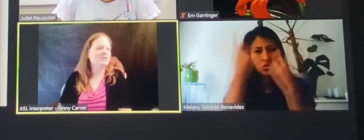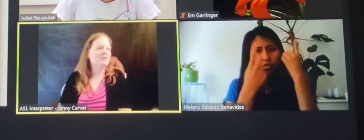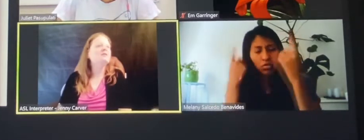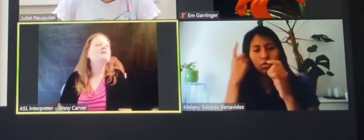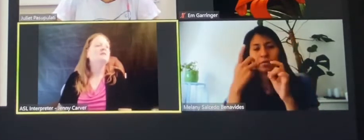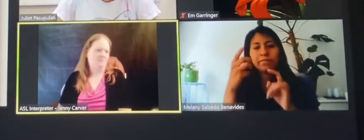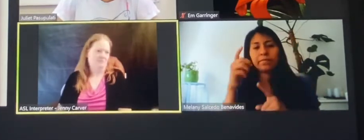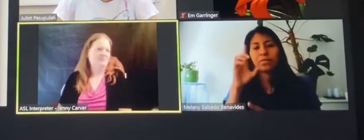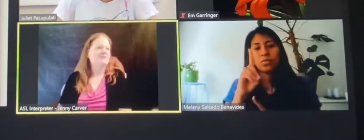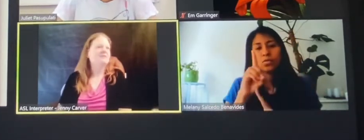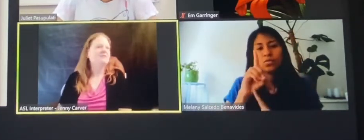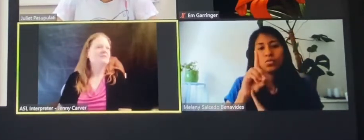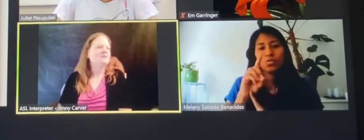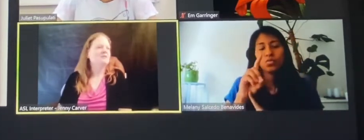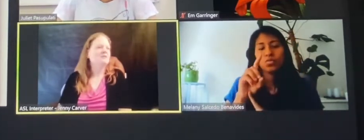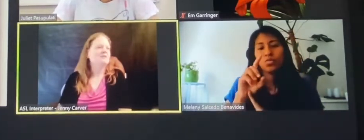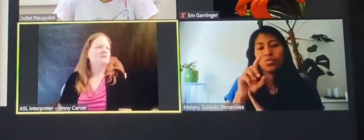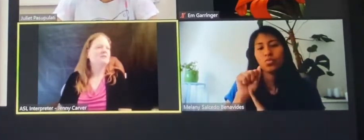of